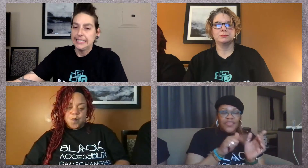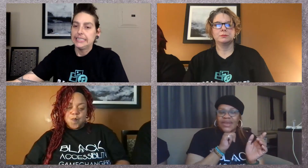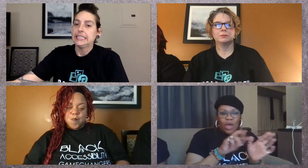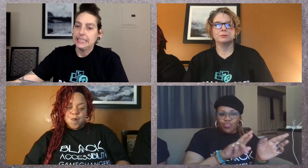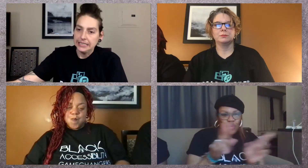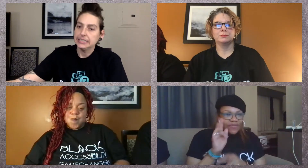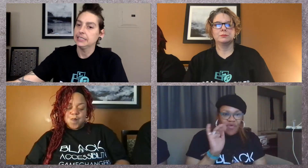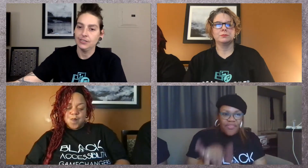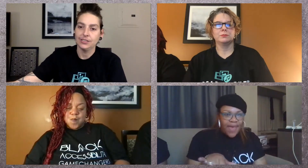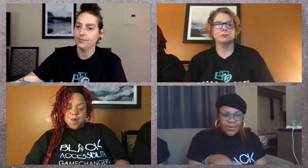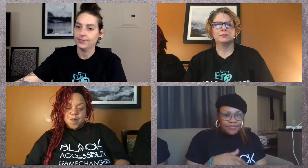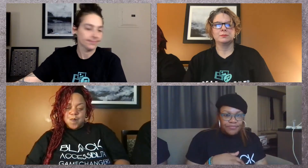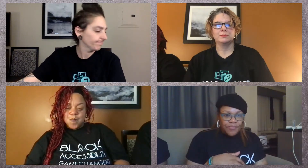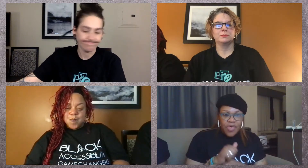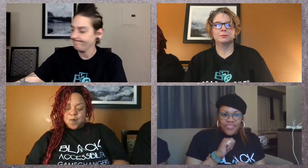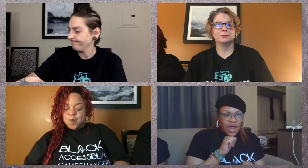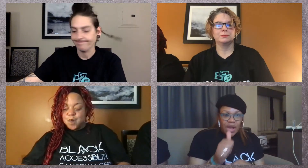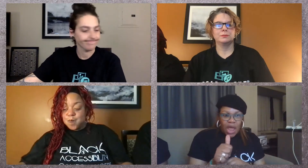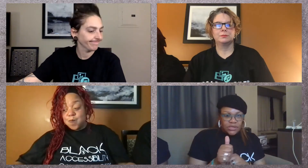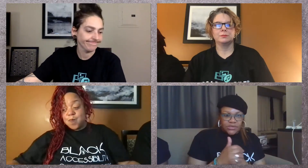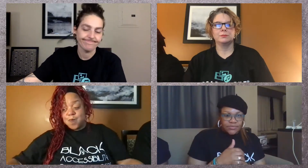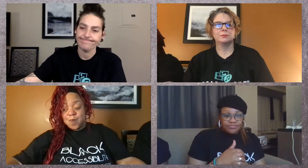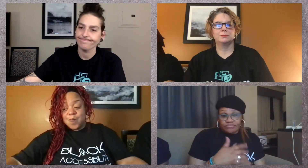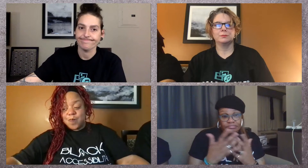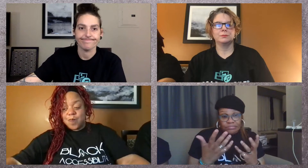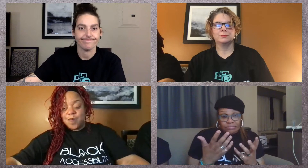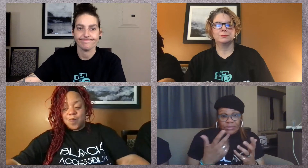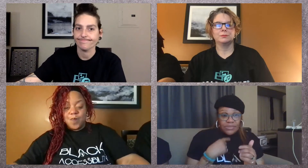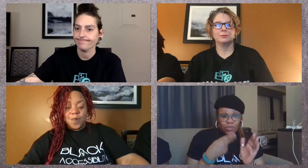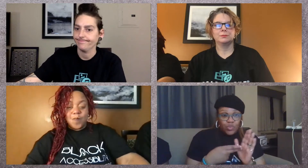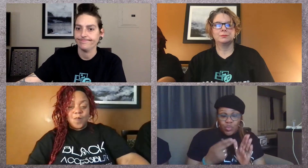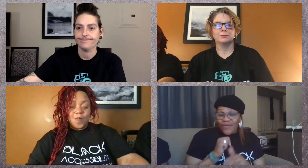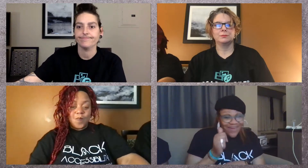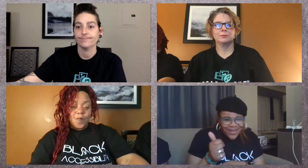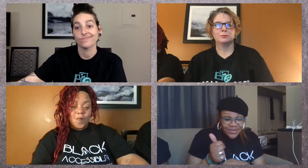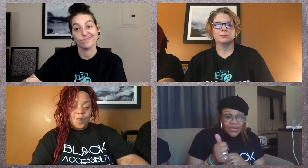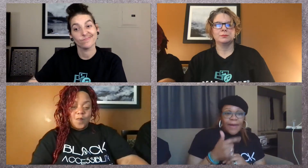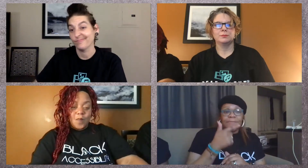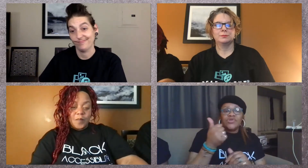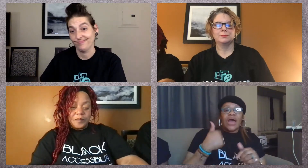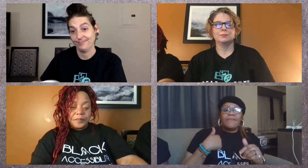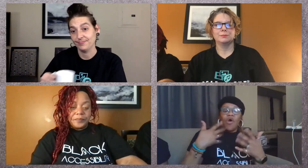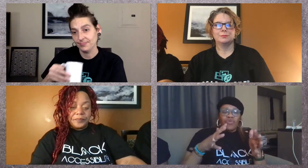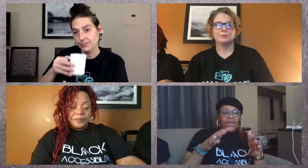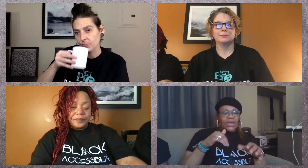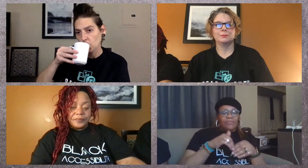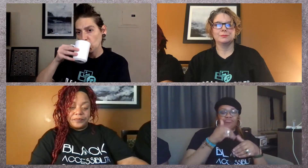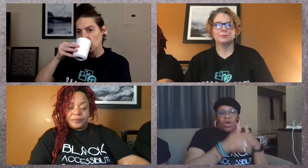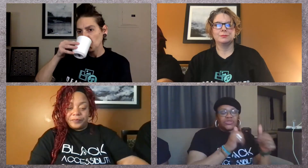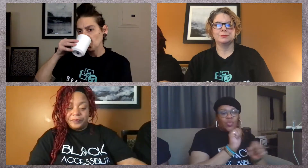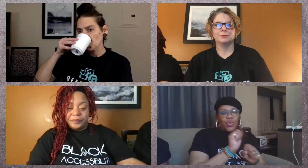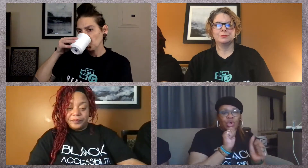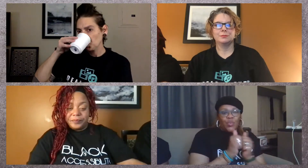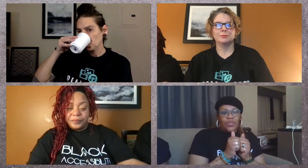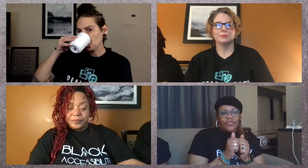About how Hollywood works. They're not ready for that. They're not. I'm just being honest with you. They're